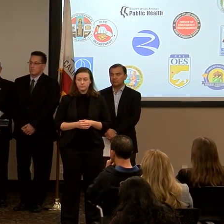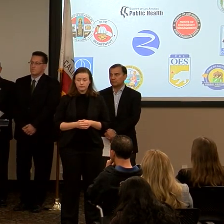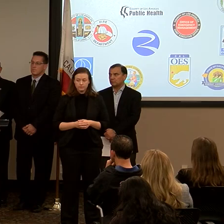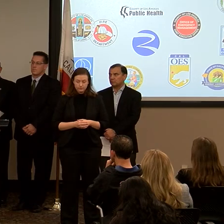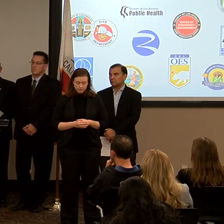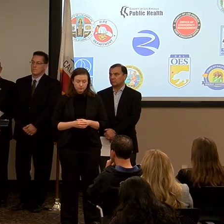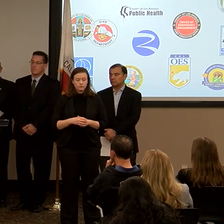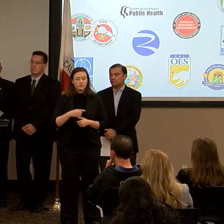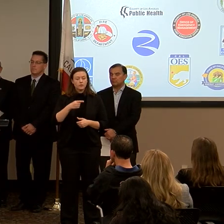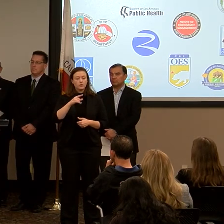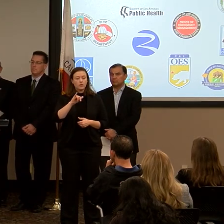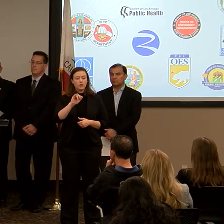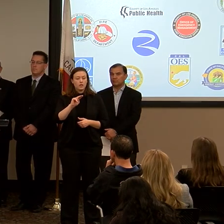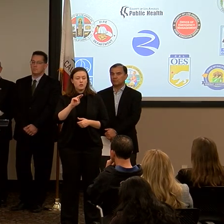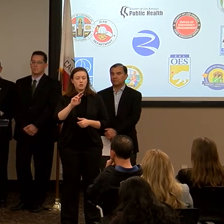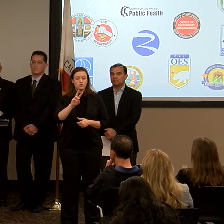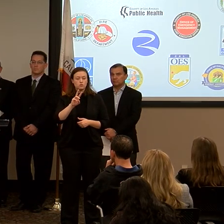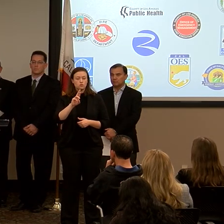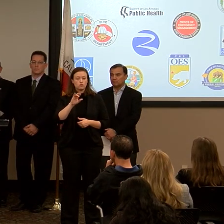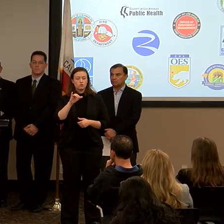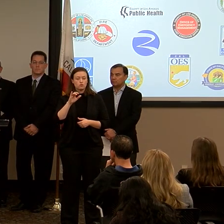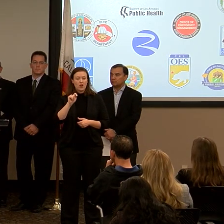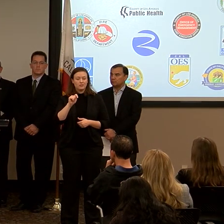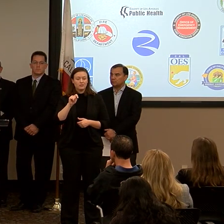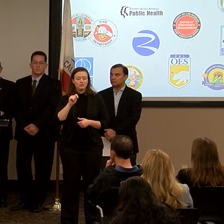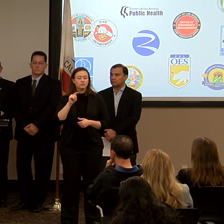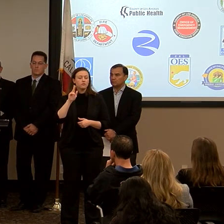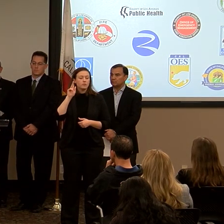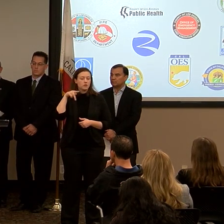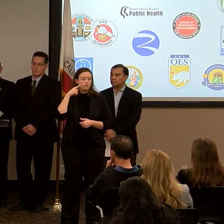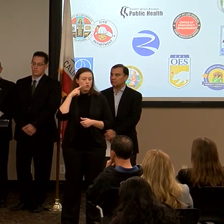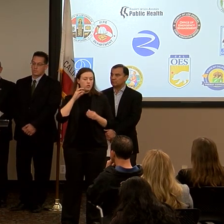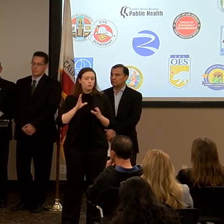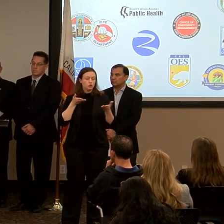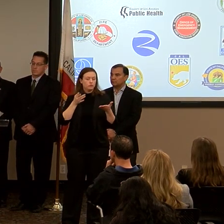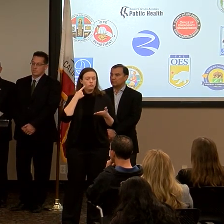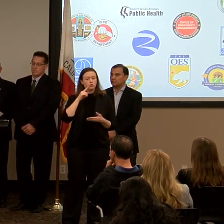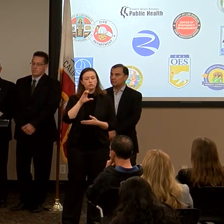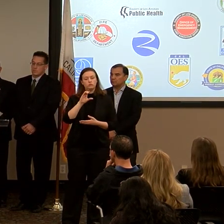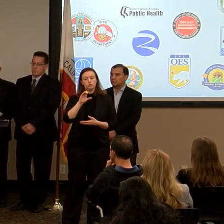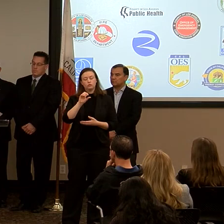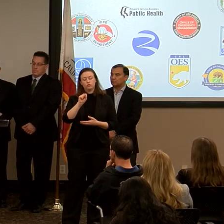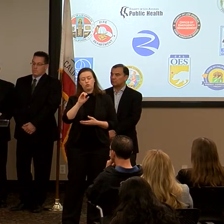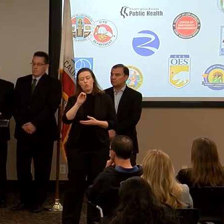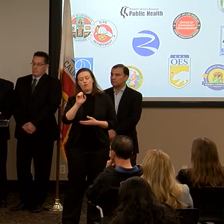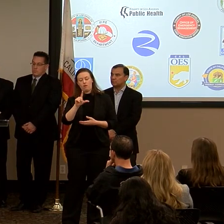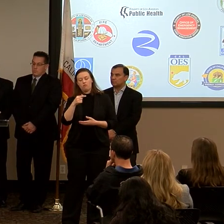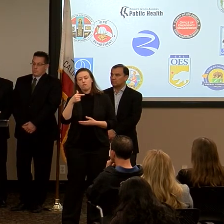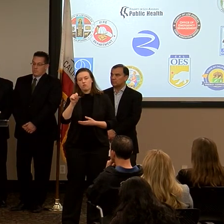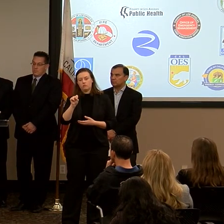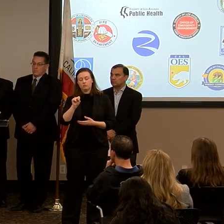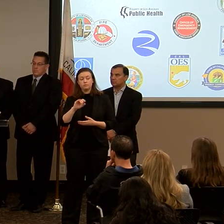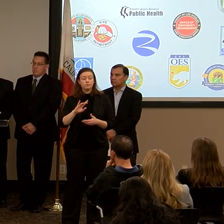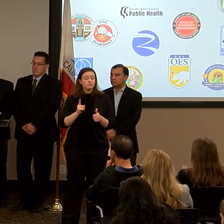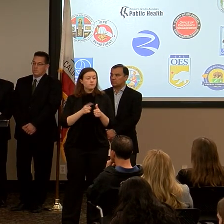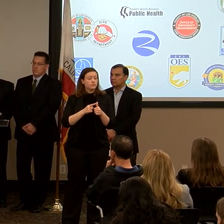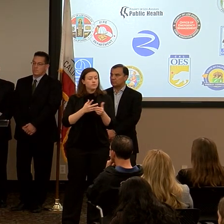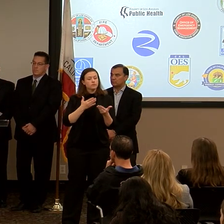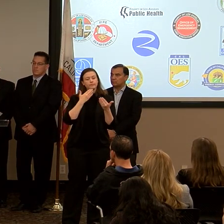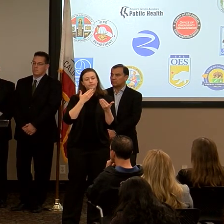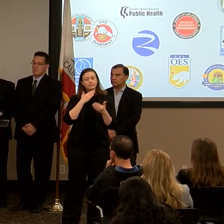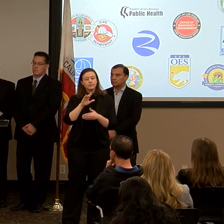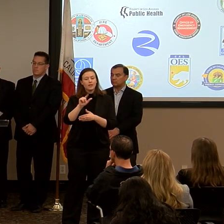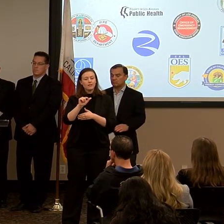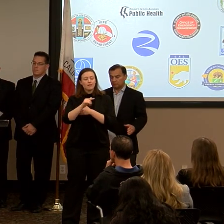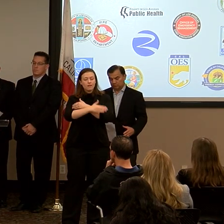I'm Gillian Wright. I'm Vice President of Customer Services for SoCalGas. And first, I'd like to thank the Los Angeles